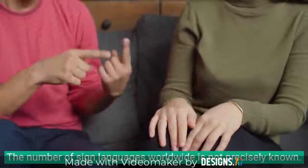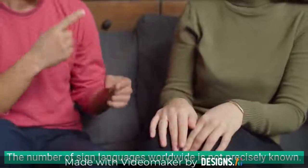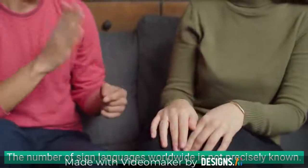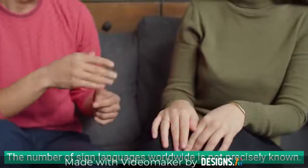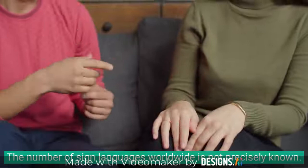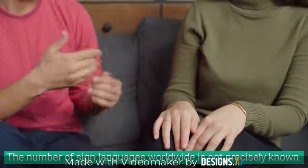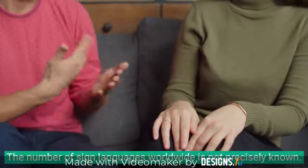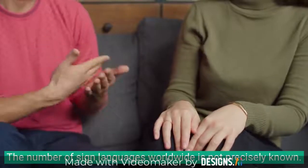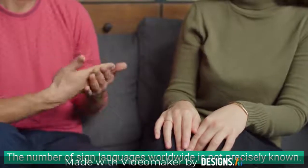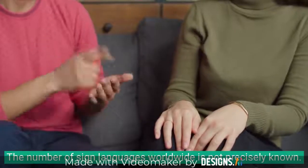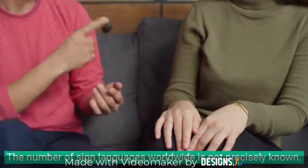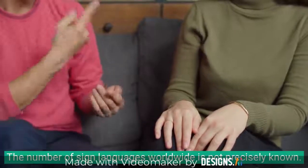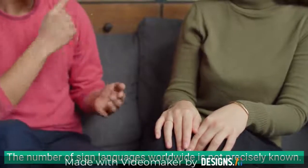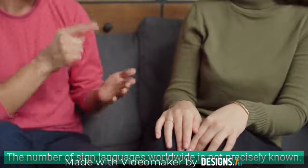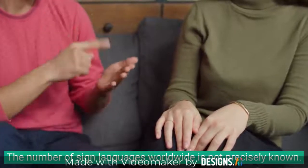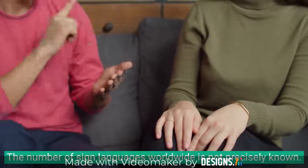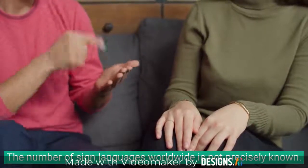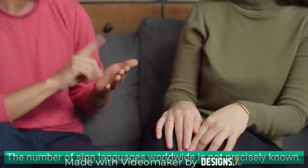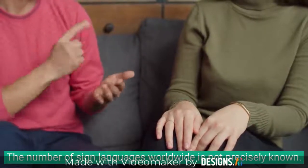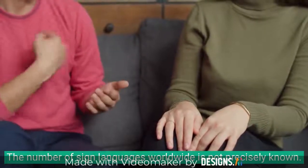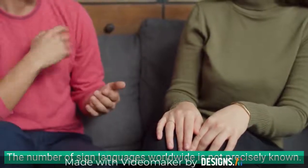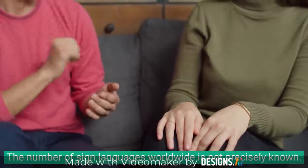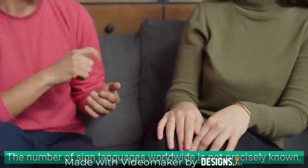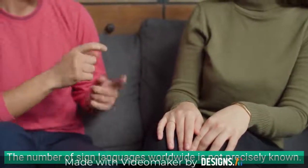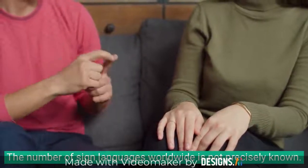The number of sign languages worldwide is not precisely known.